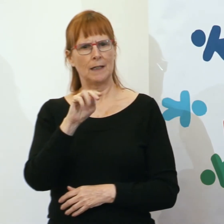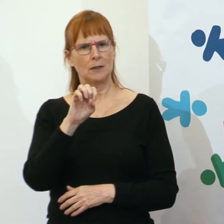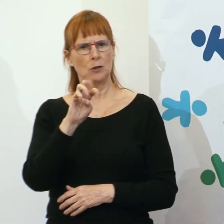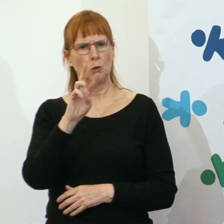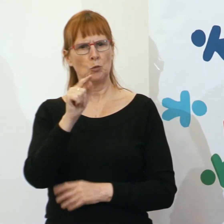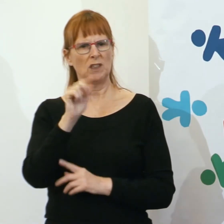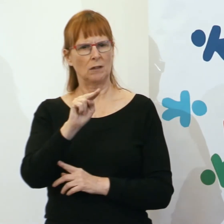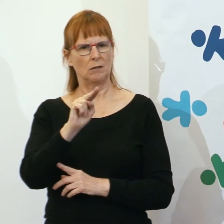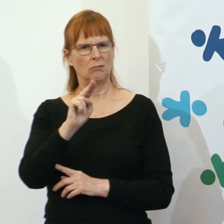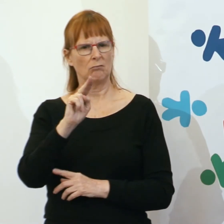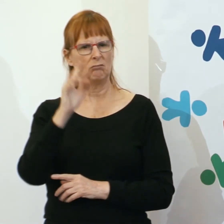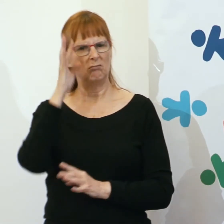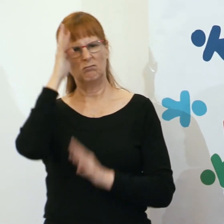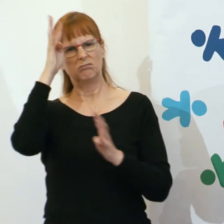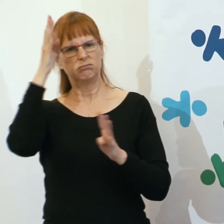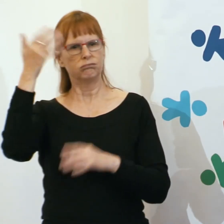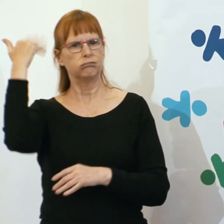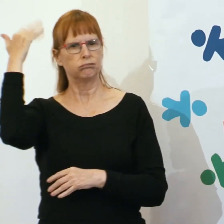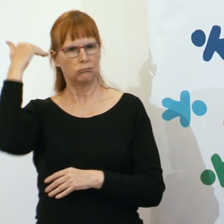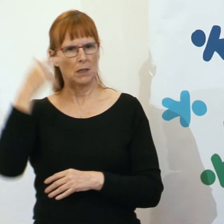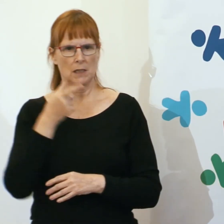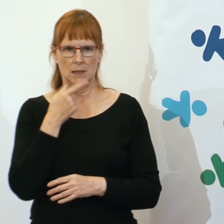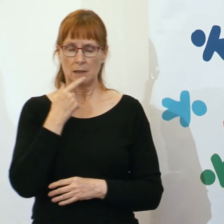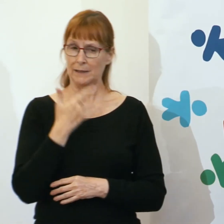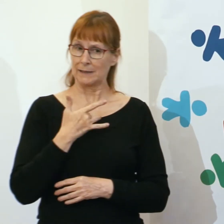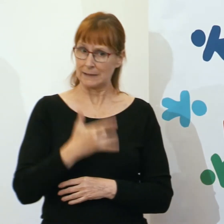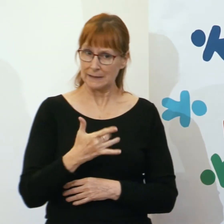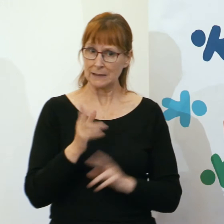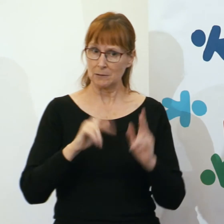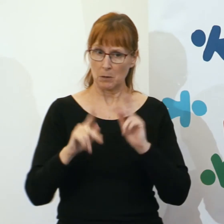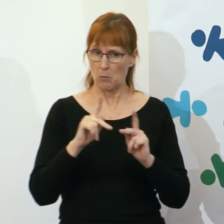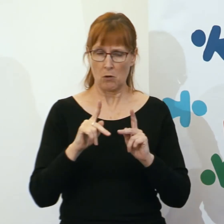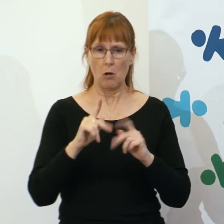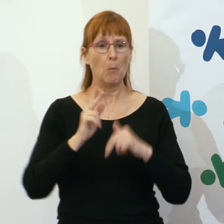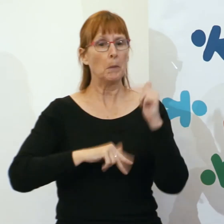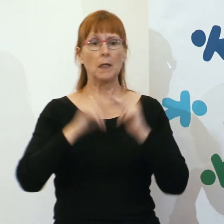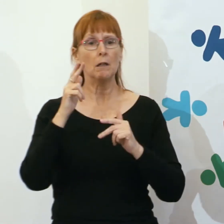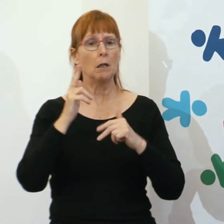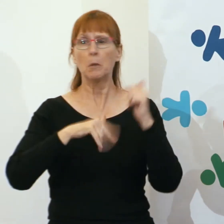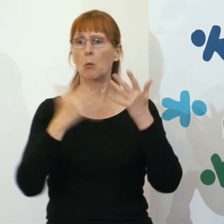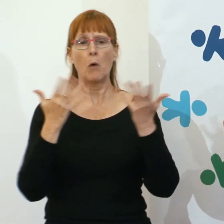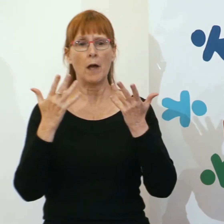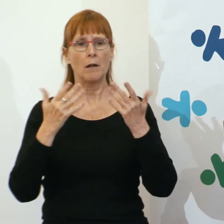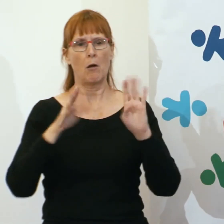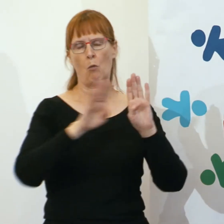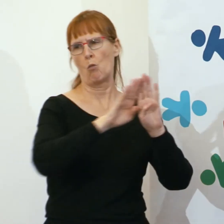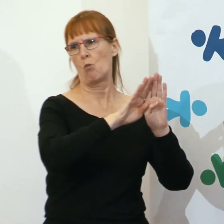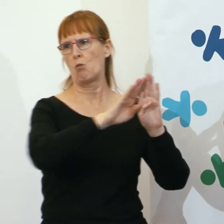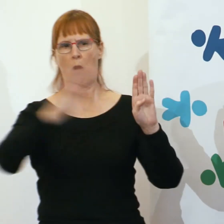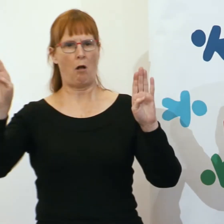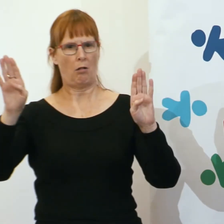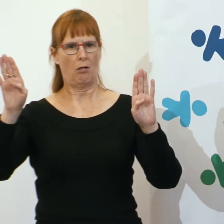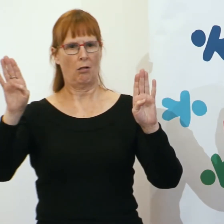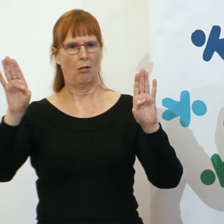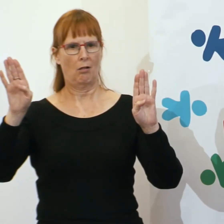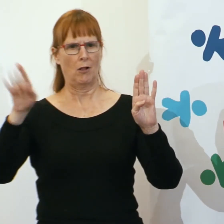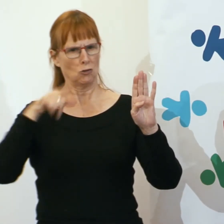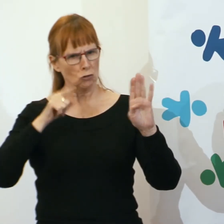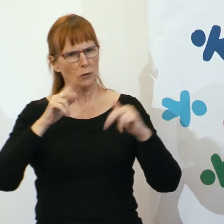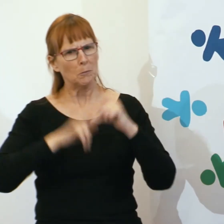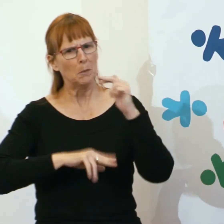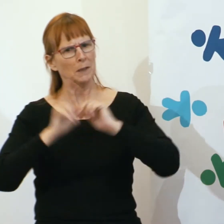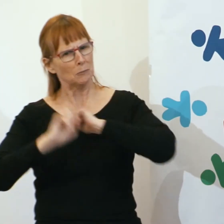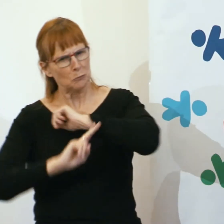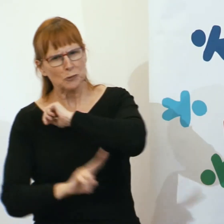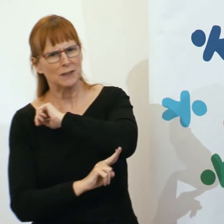bridges." How true those words ring today. When we see people turning away from the work